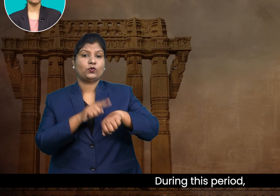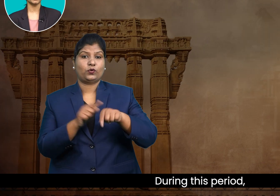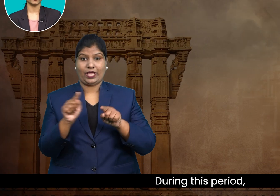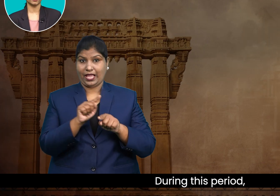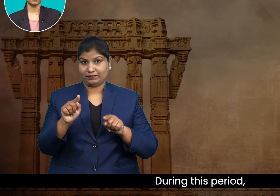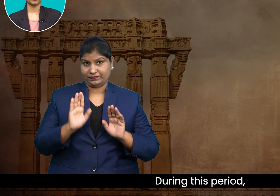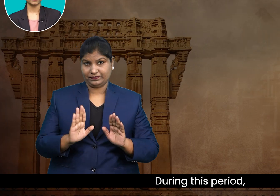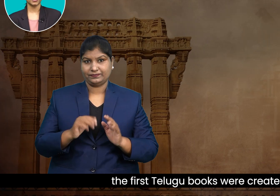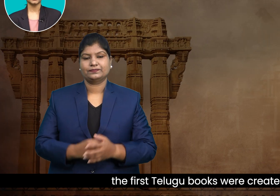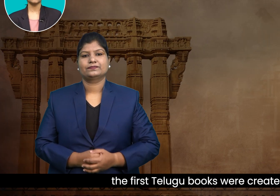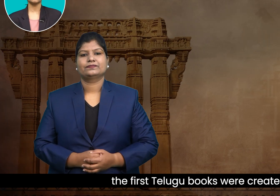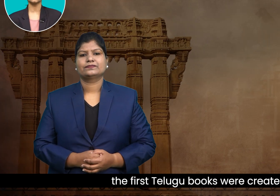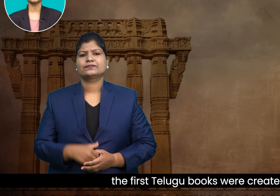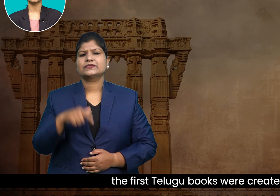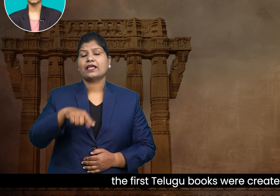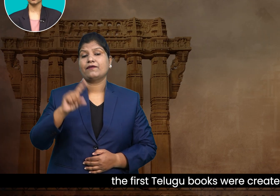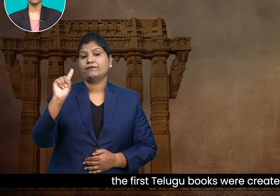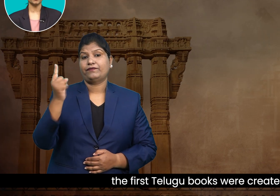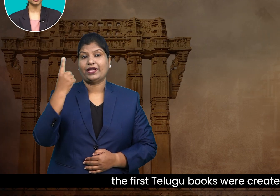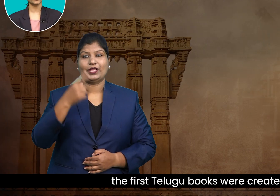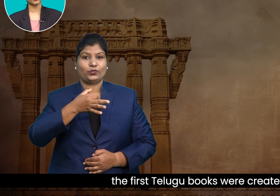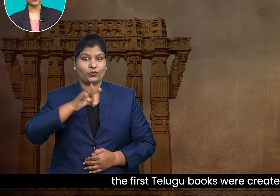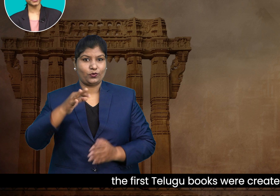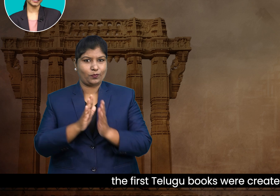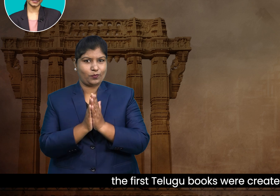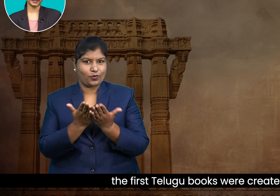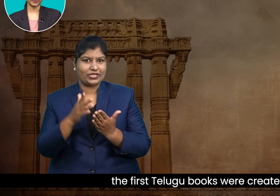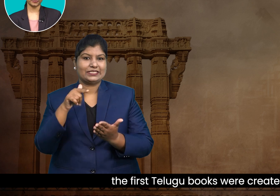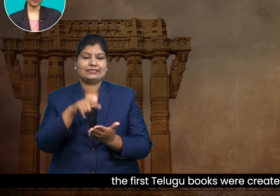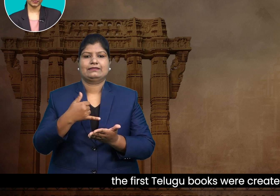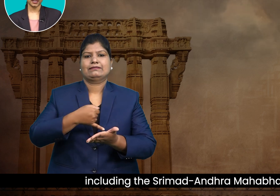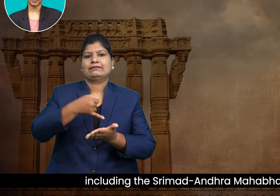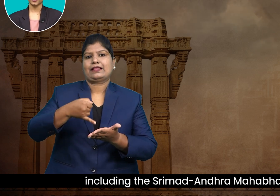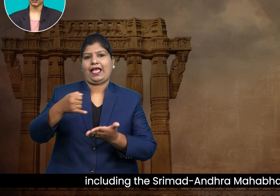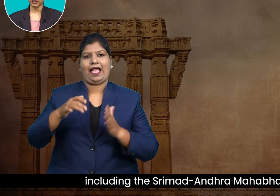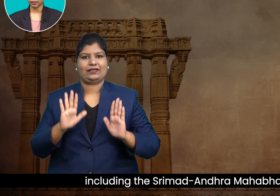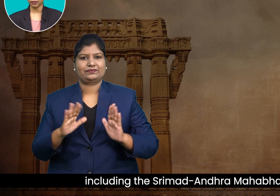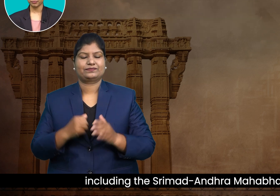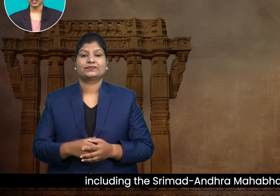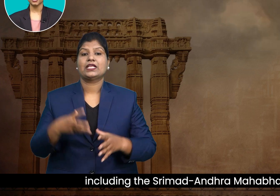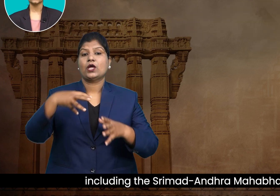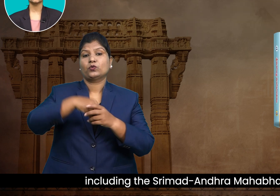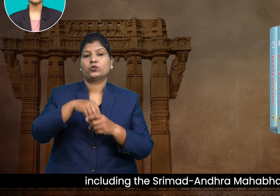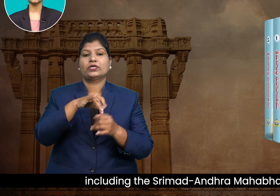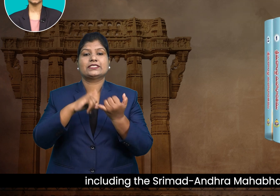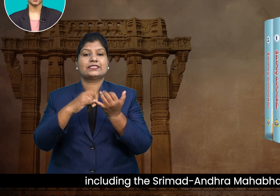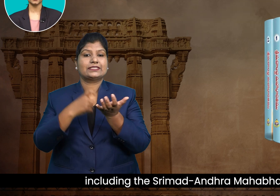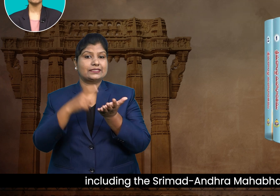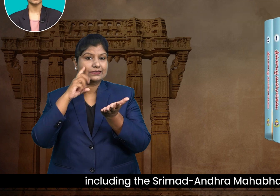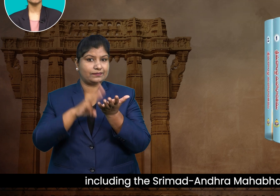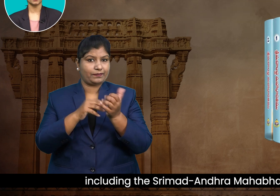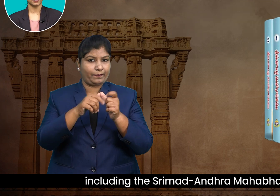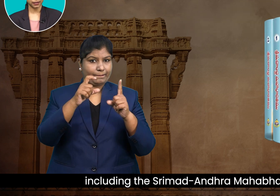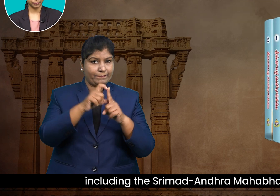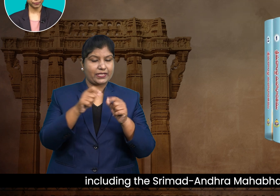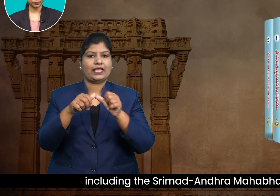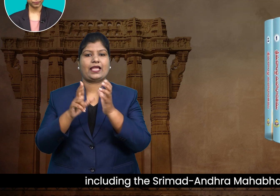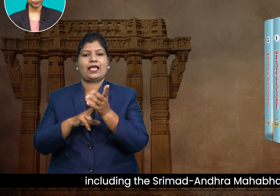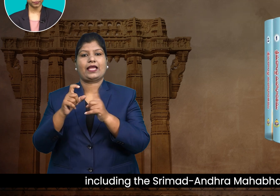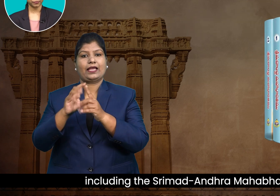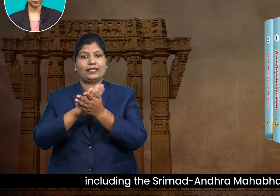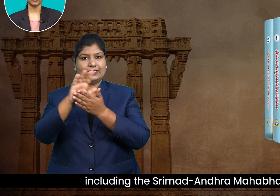During this period, the first Telugu books were created, including the Srimad Andhra